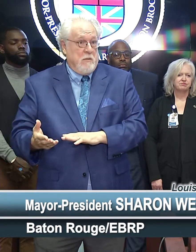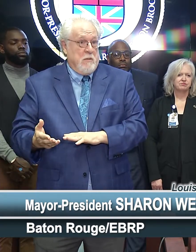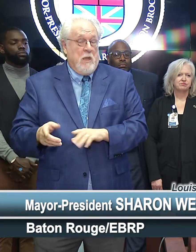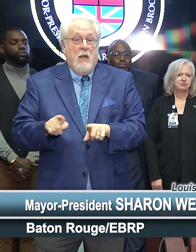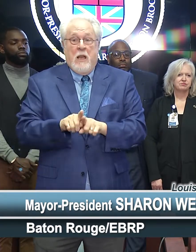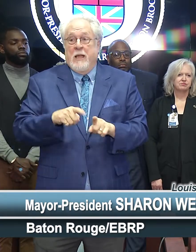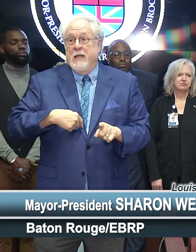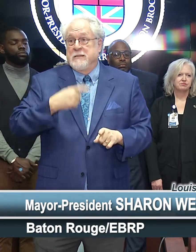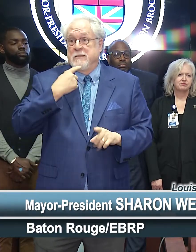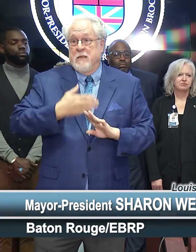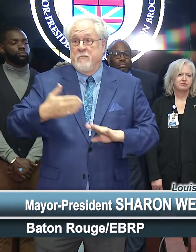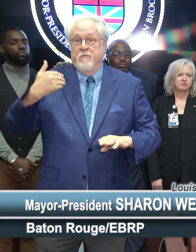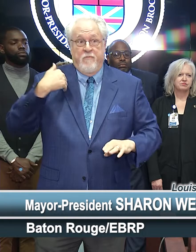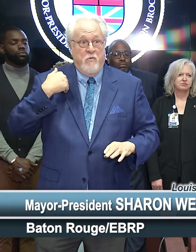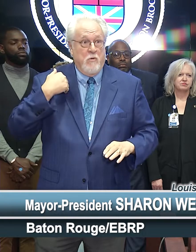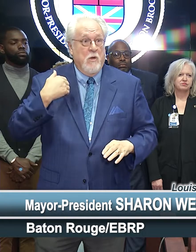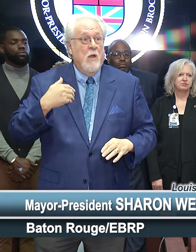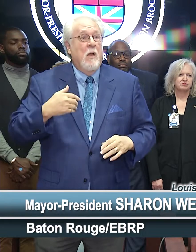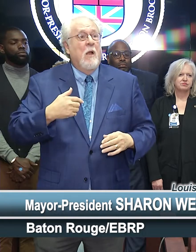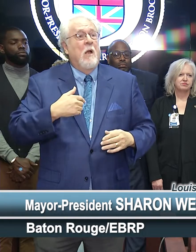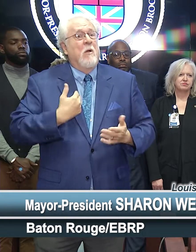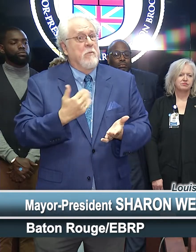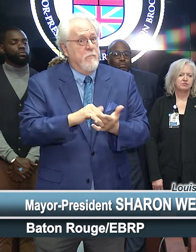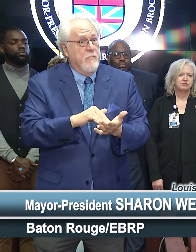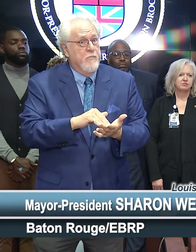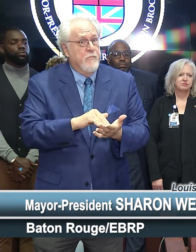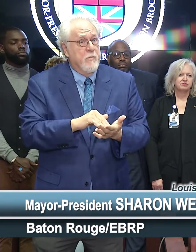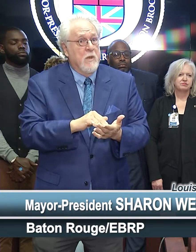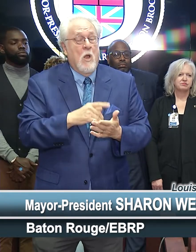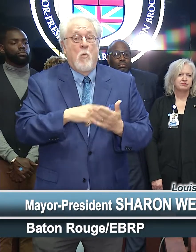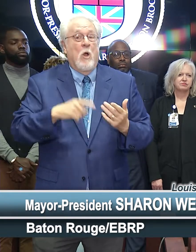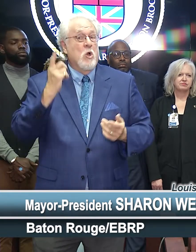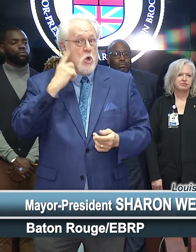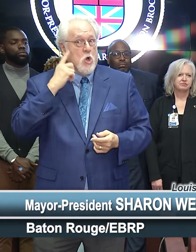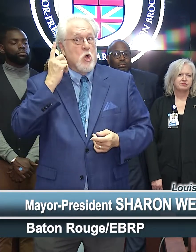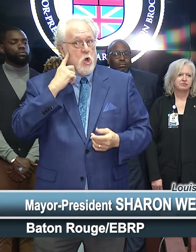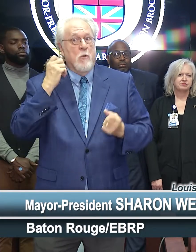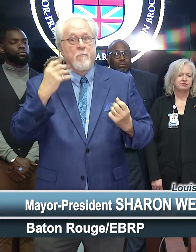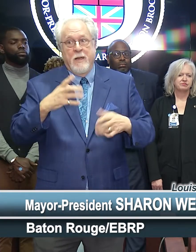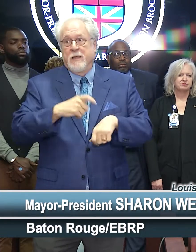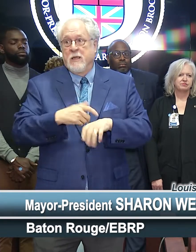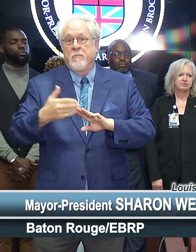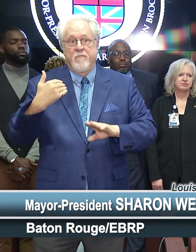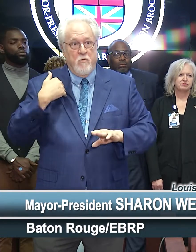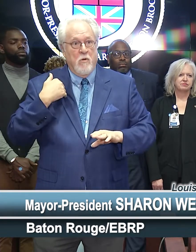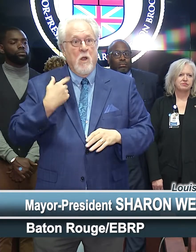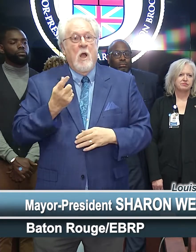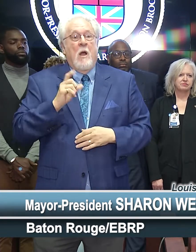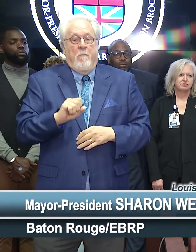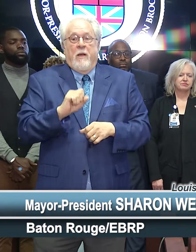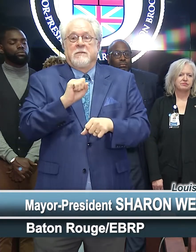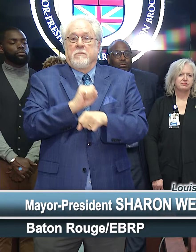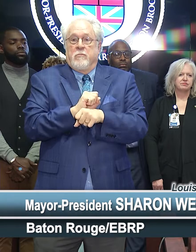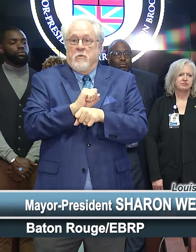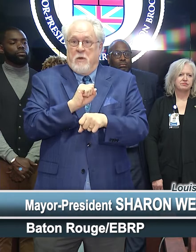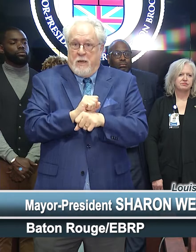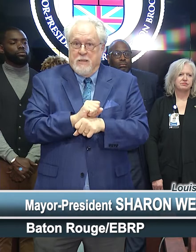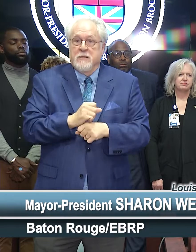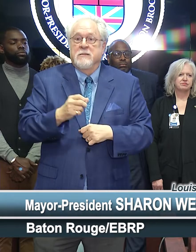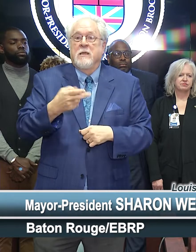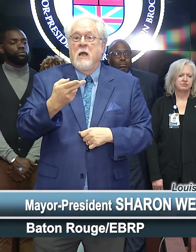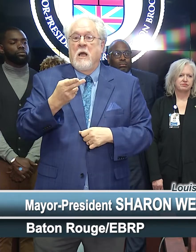shared earlier. And I'm going to repeat what you've heard many times before. We must practice good